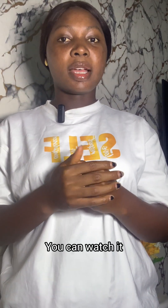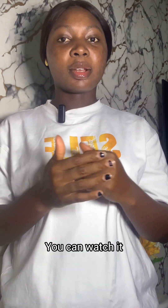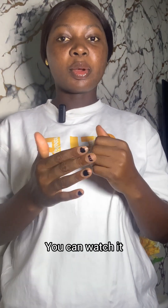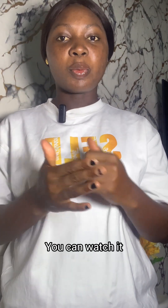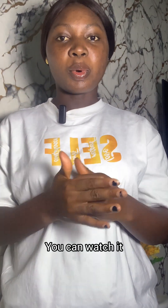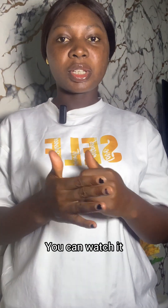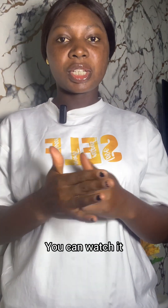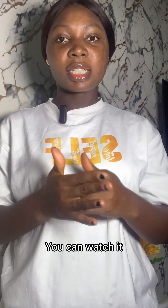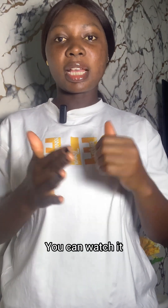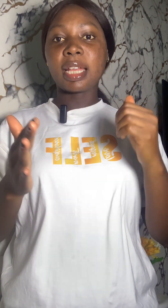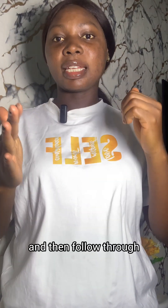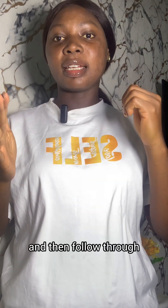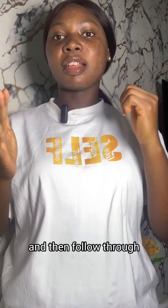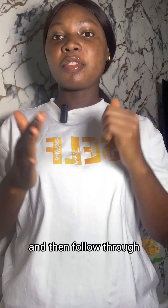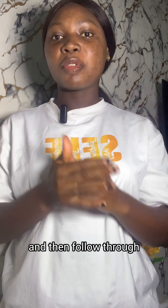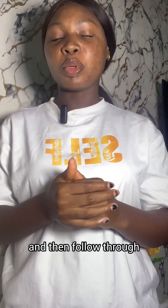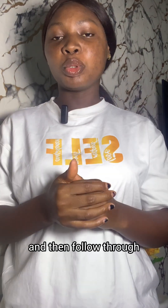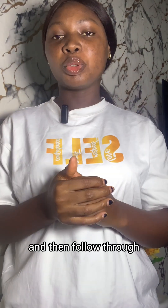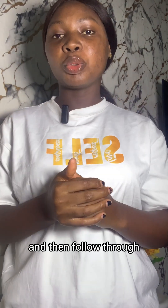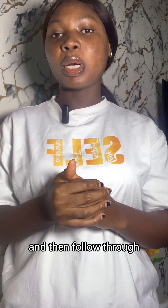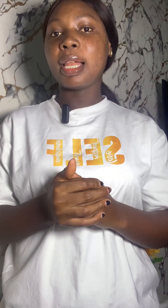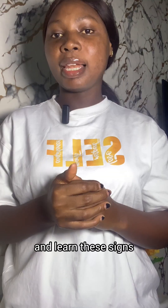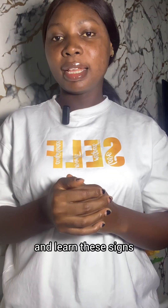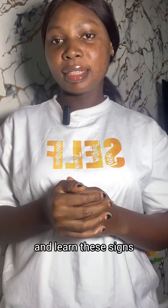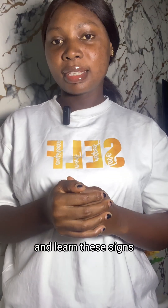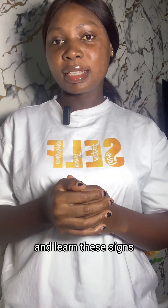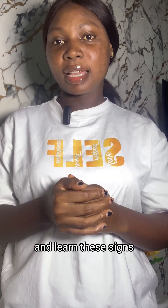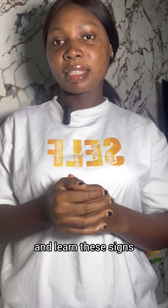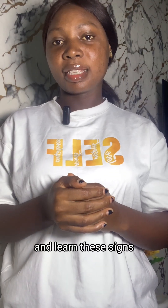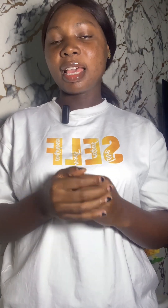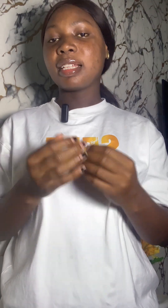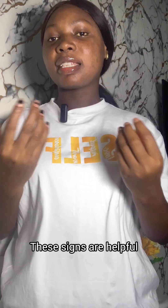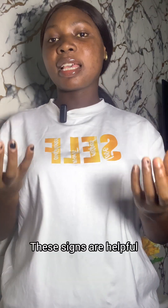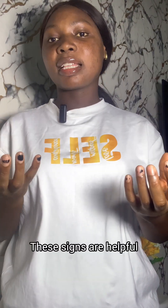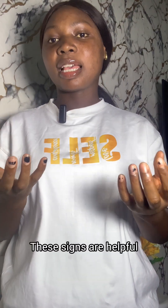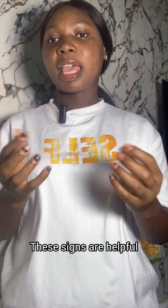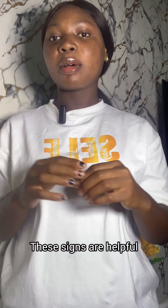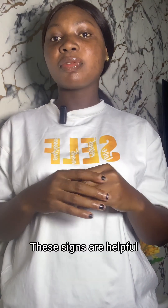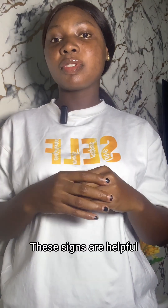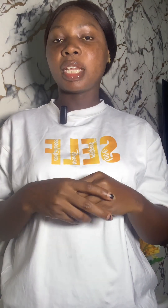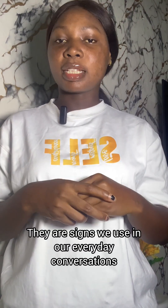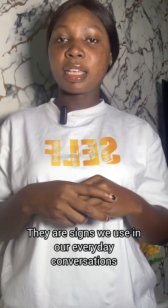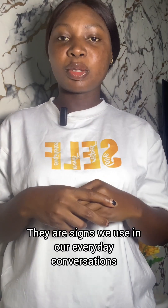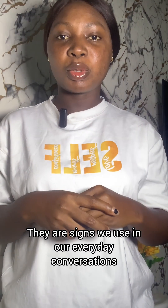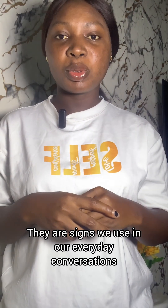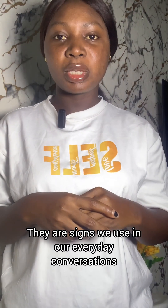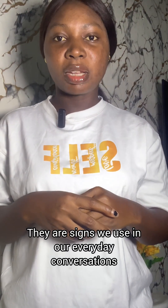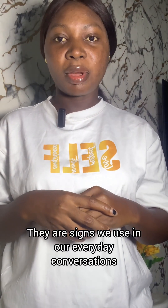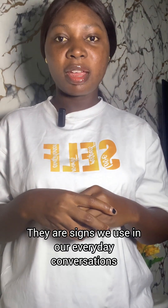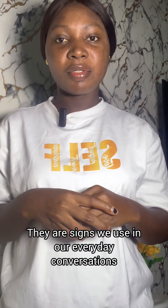can watch it and then follow through and learn these signs. These signs are helpful. They are signs we use in our